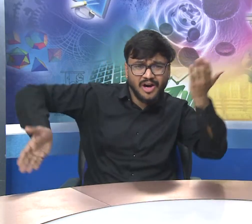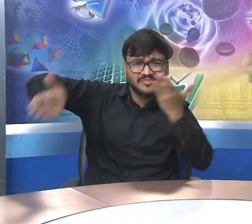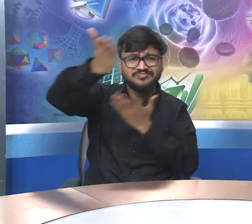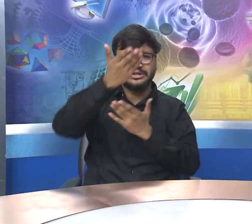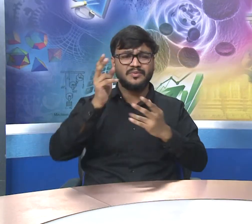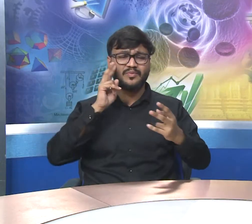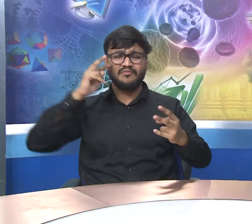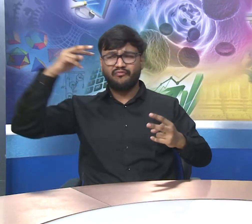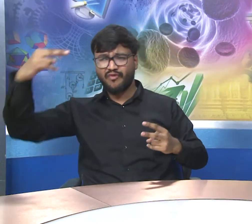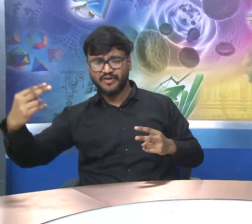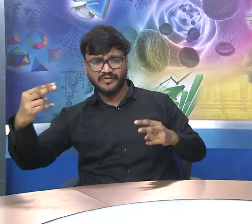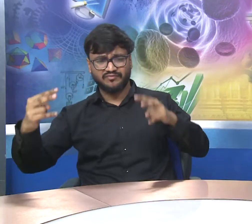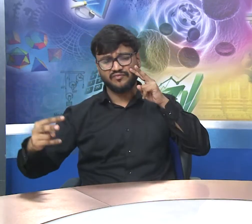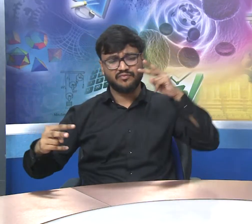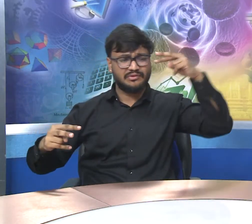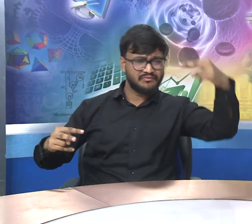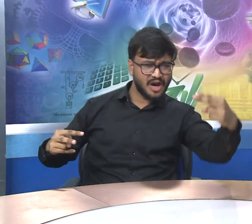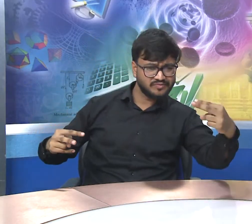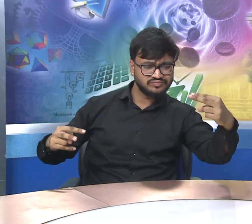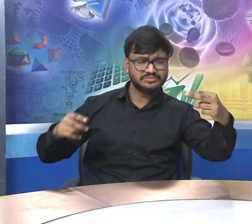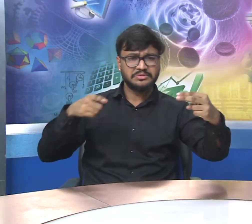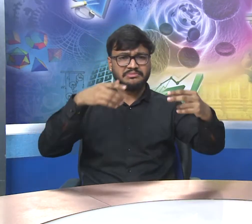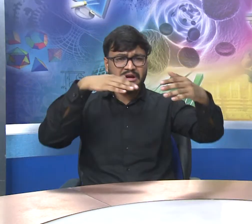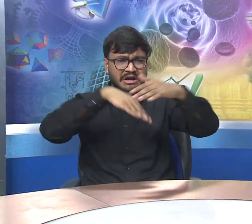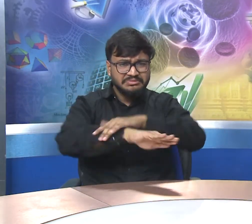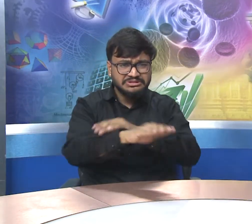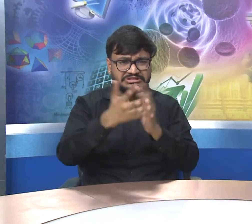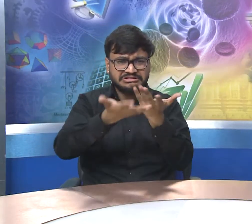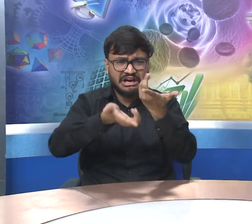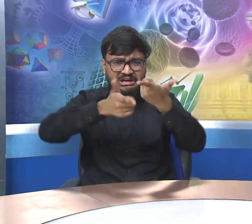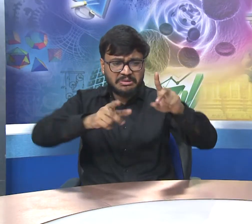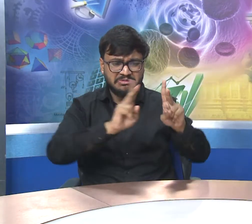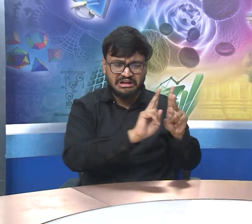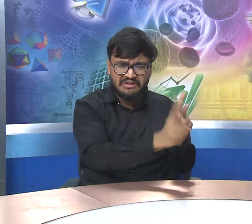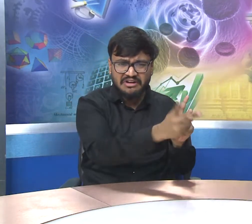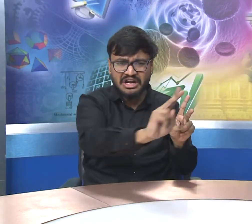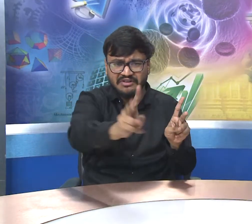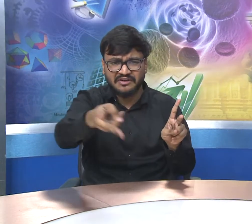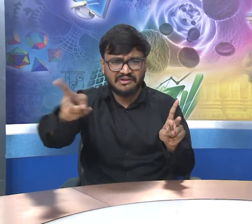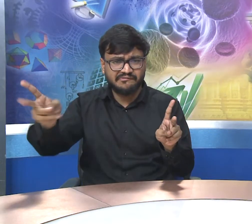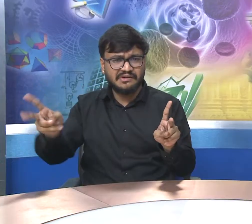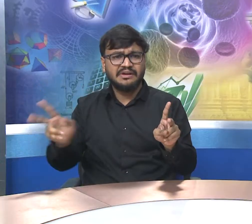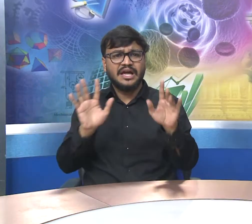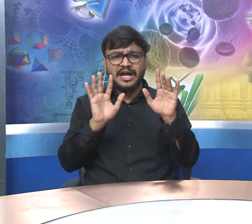People have different views about language standardization.